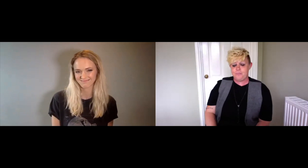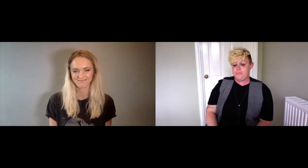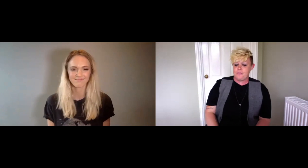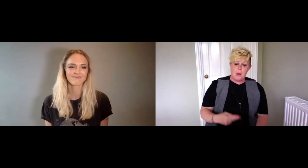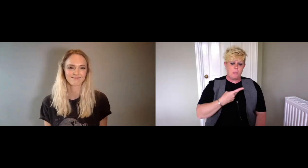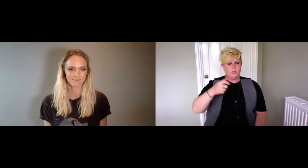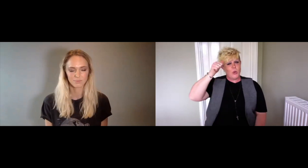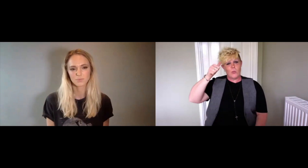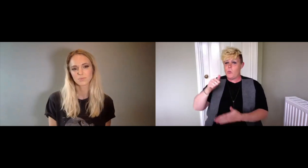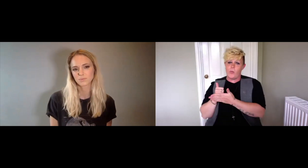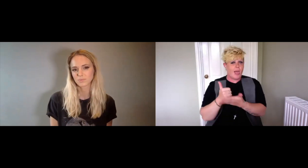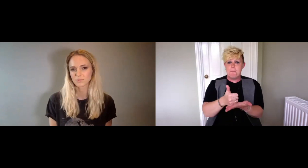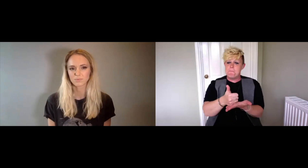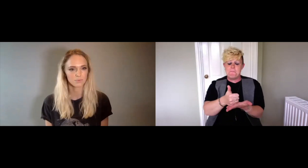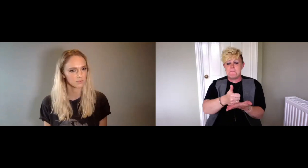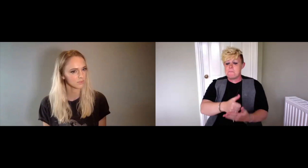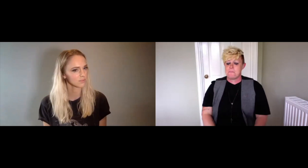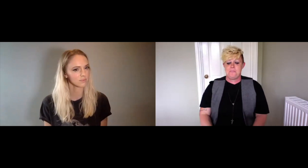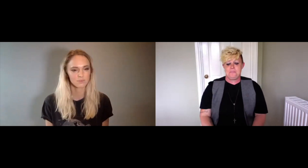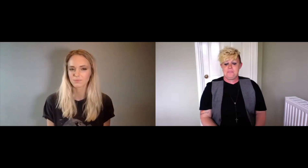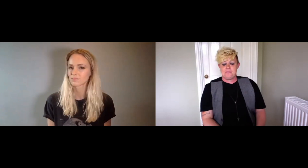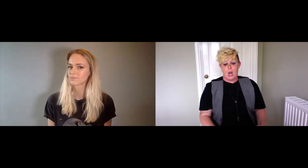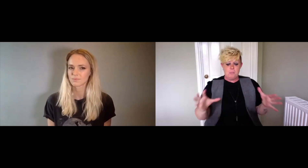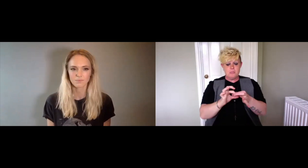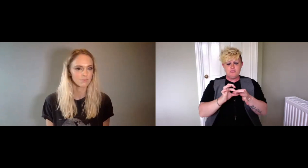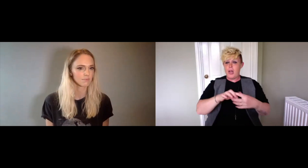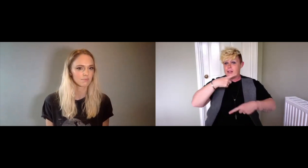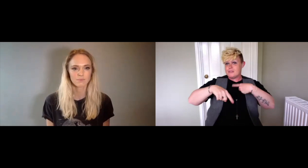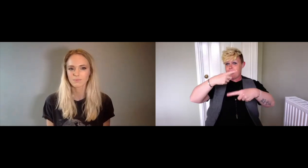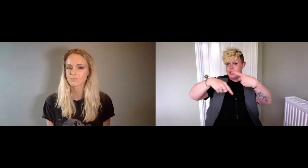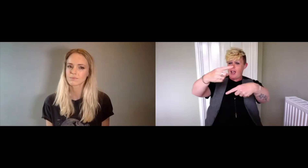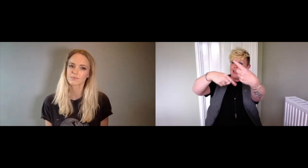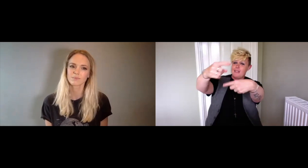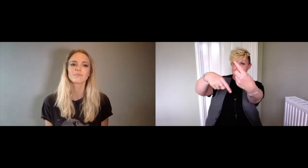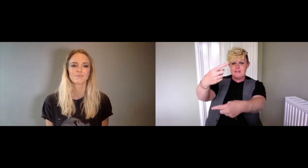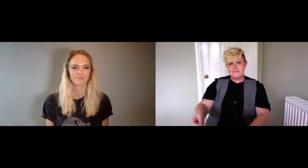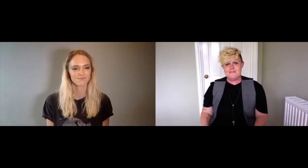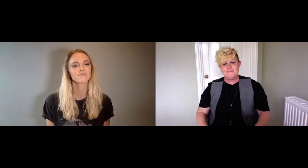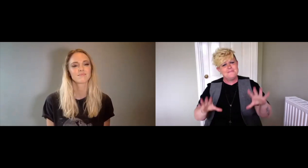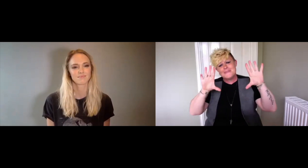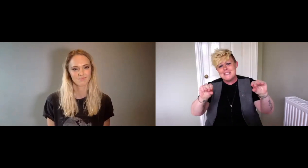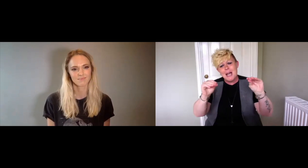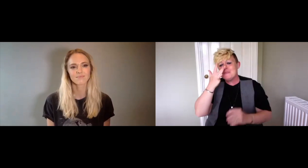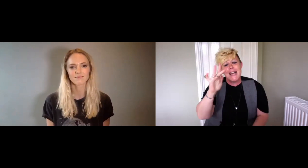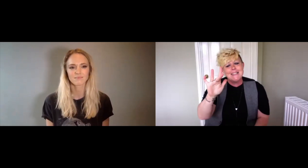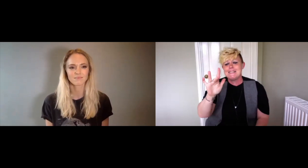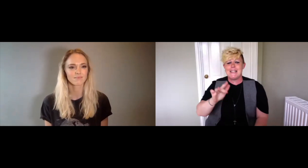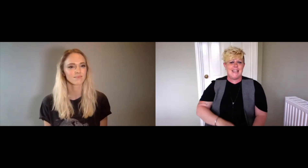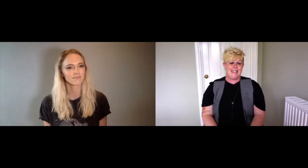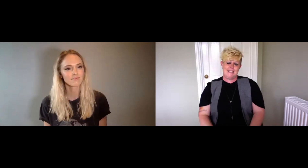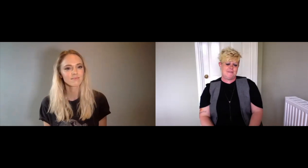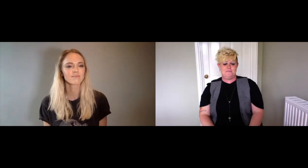go, but we know it don't work. Baby, I'm your ride or die, so stop